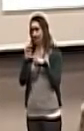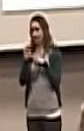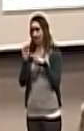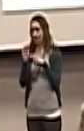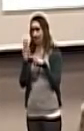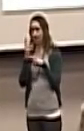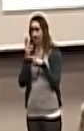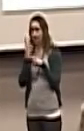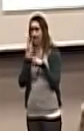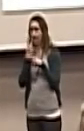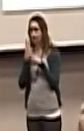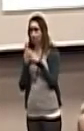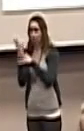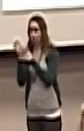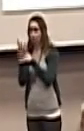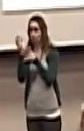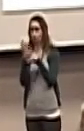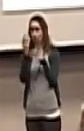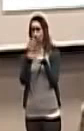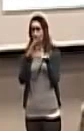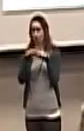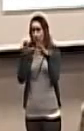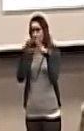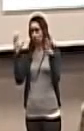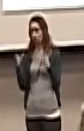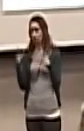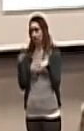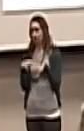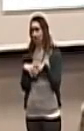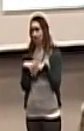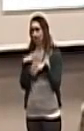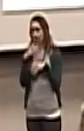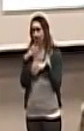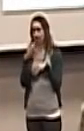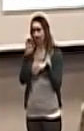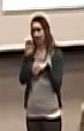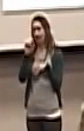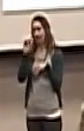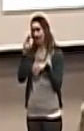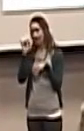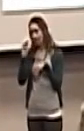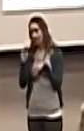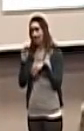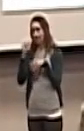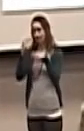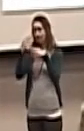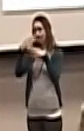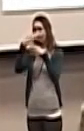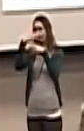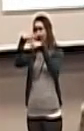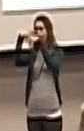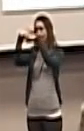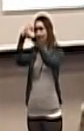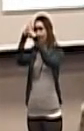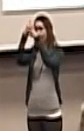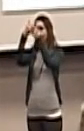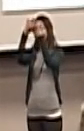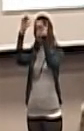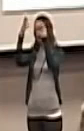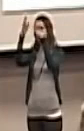earth. And Elohim positioned the sun and the moon and the stars and the planets, and he would set the universe in